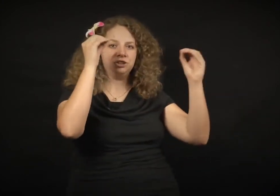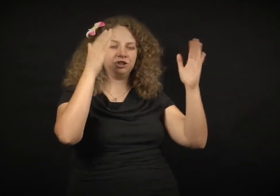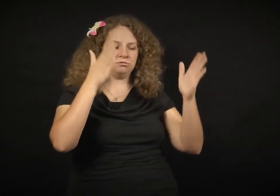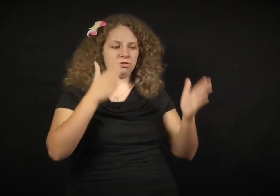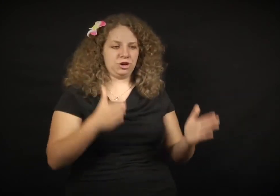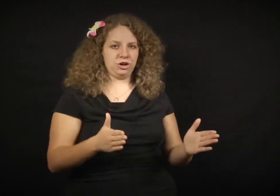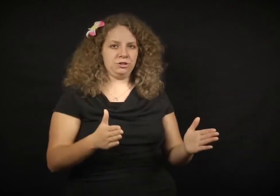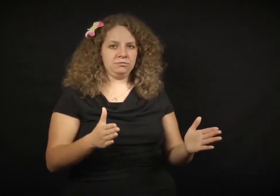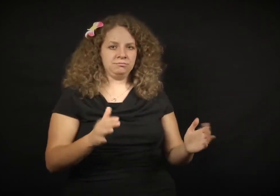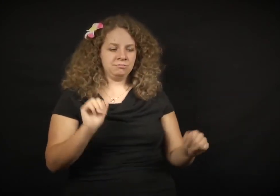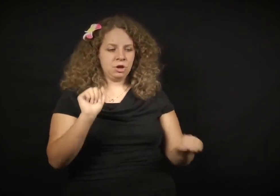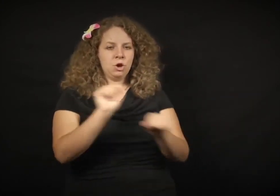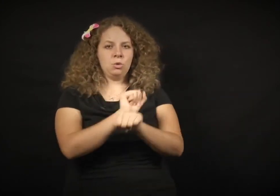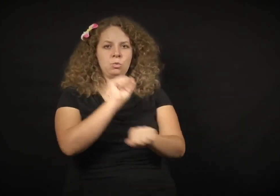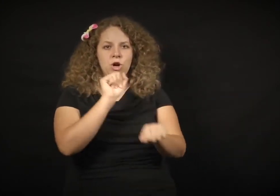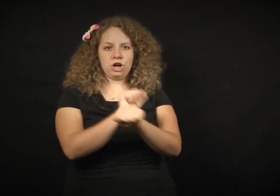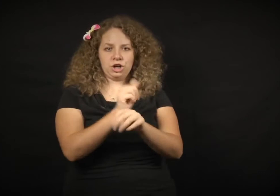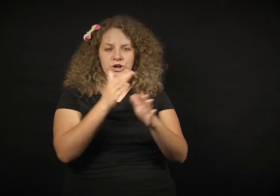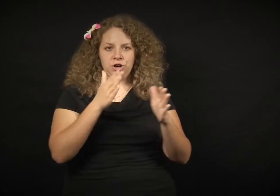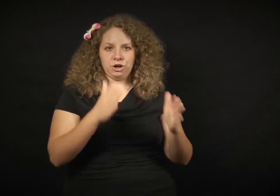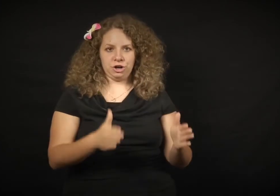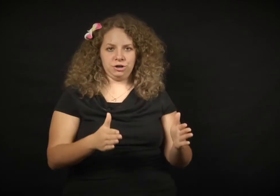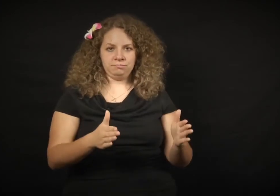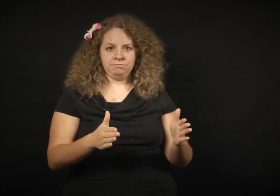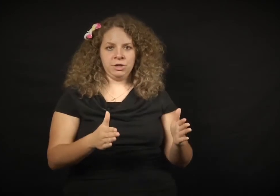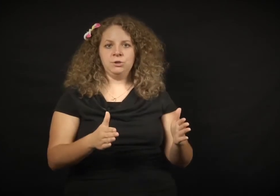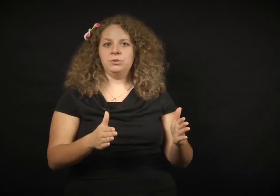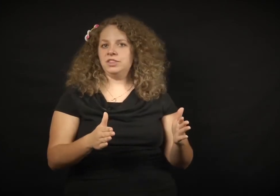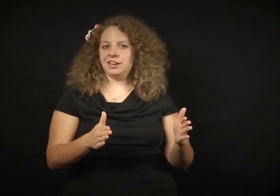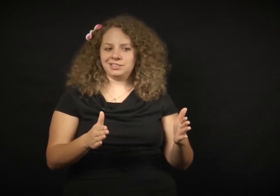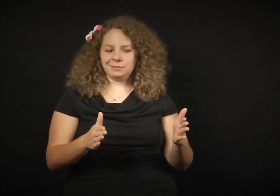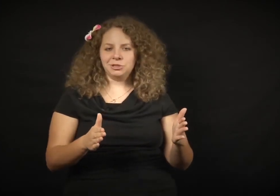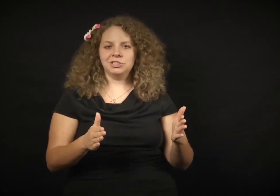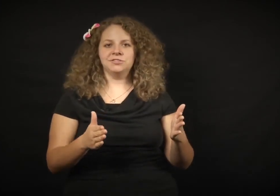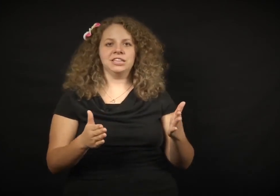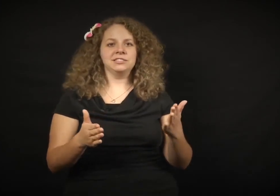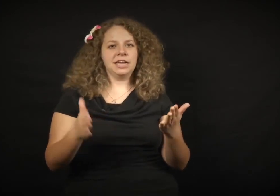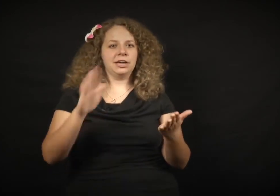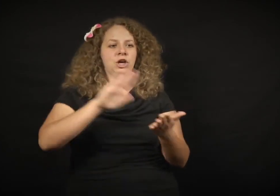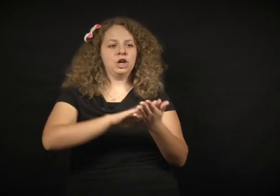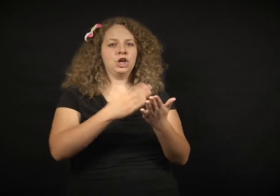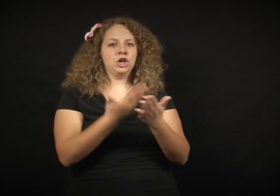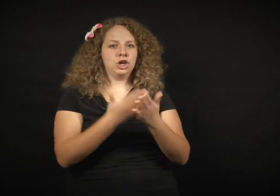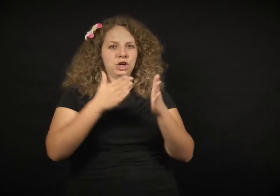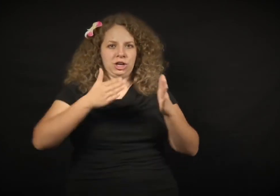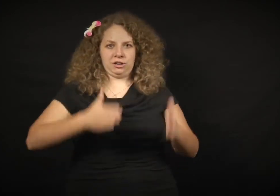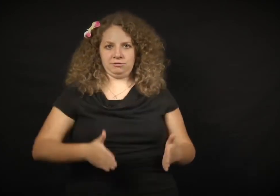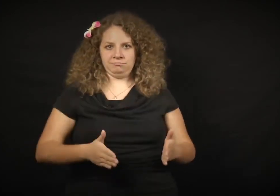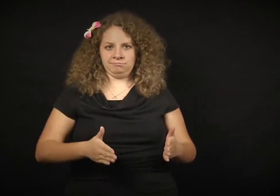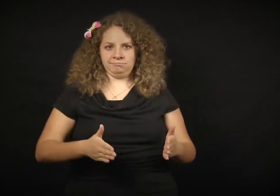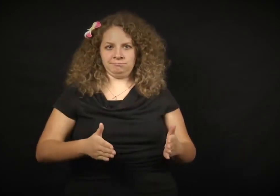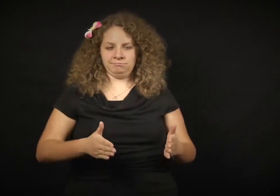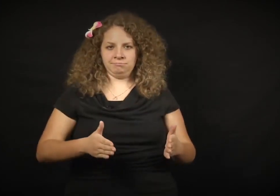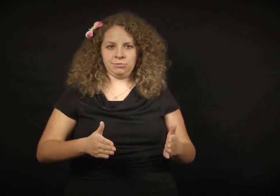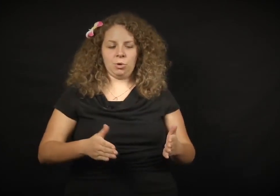teach work with the exceptions of things like cook